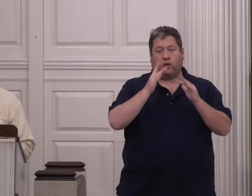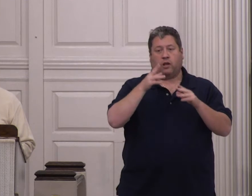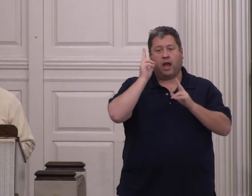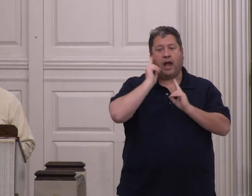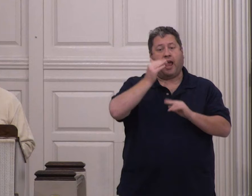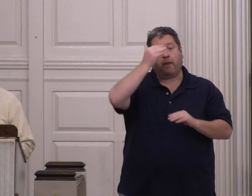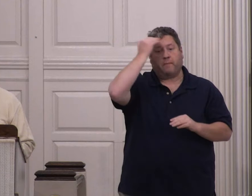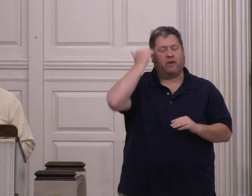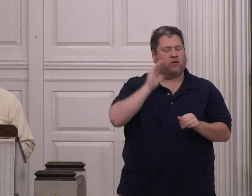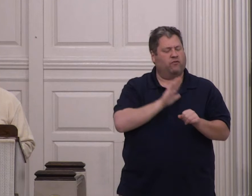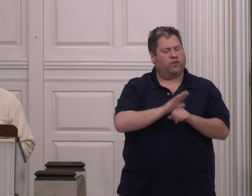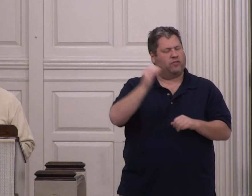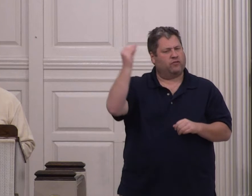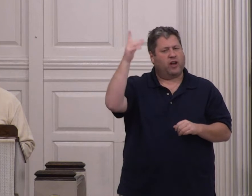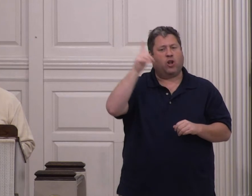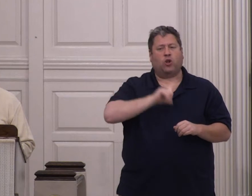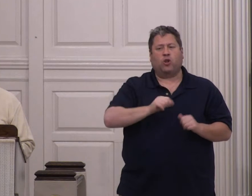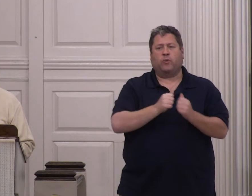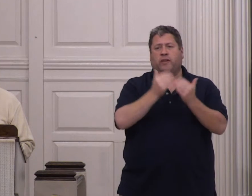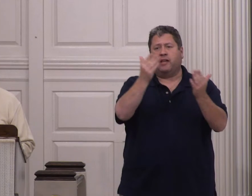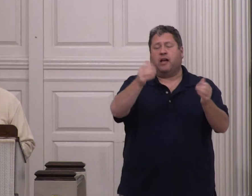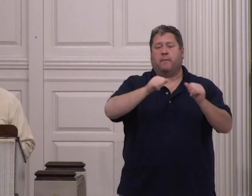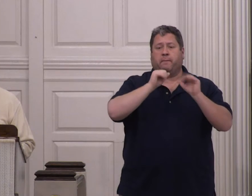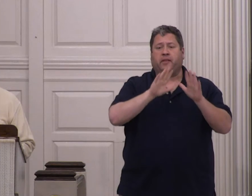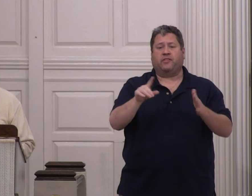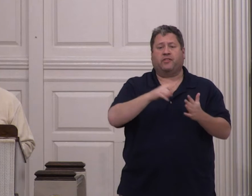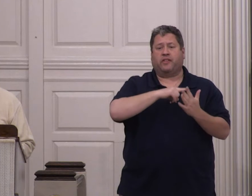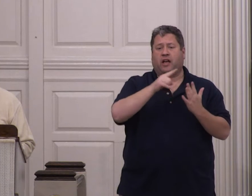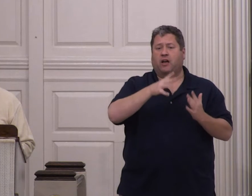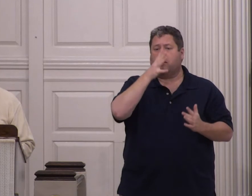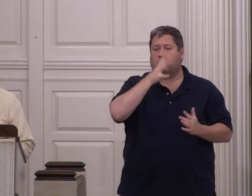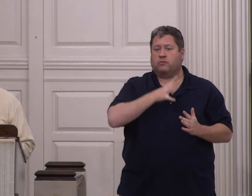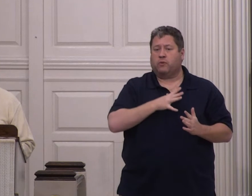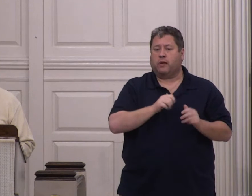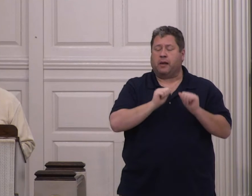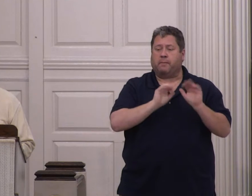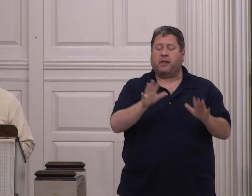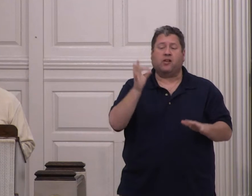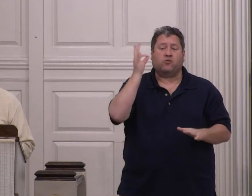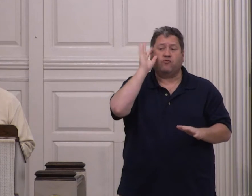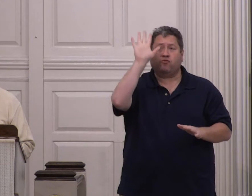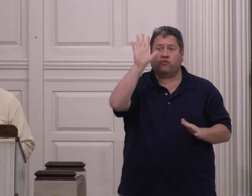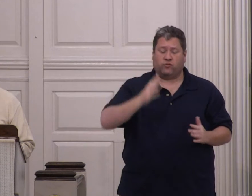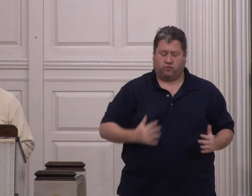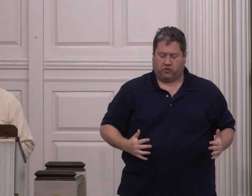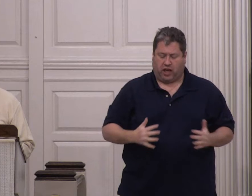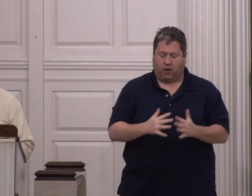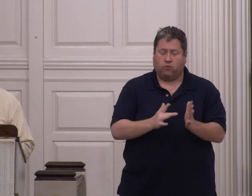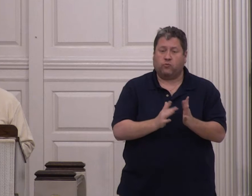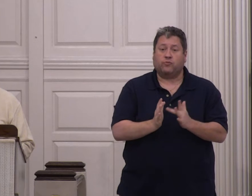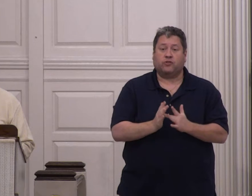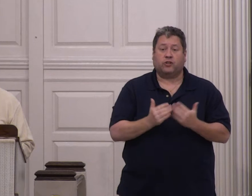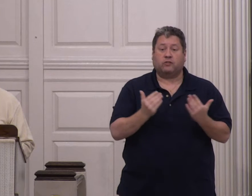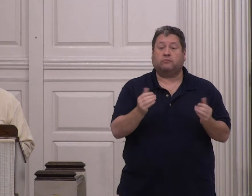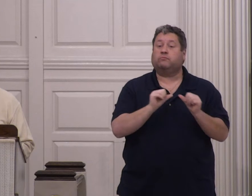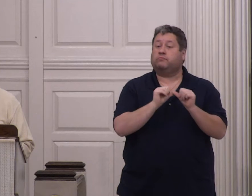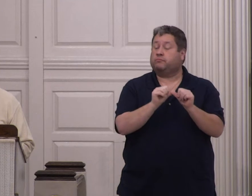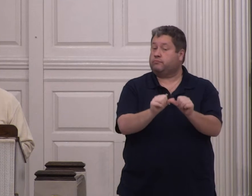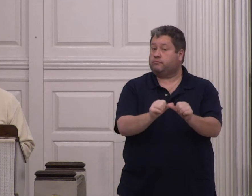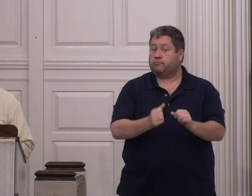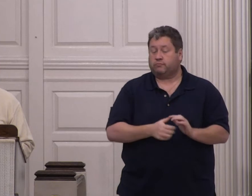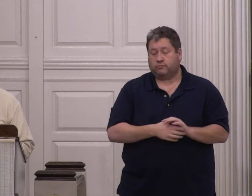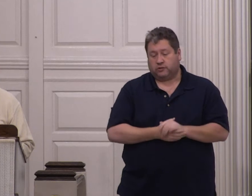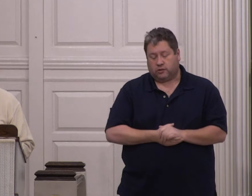Hail Mary, full of grace, the Lord is with thee. Blessed art thou among women, and blessed is the fruit of thy womb, Jesus.